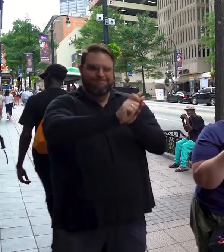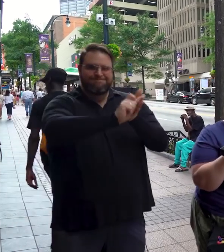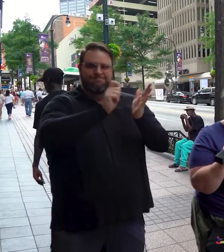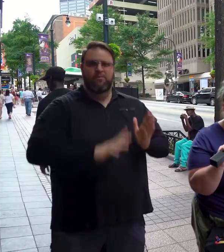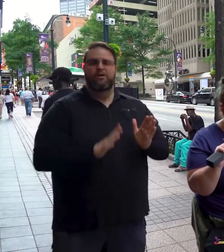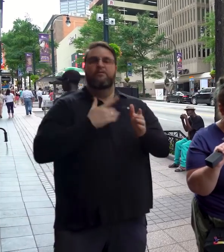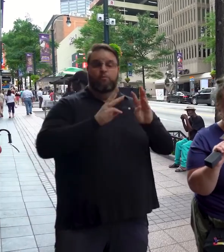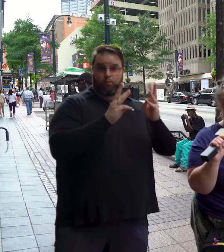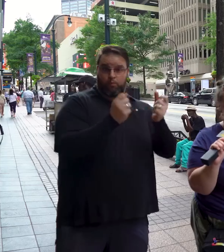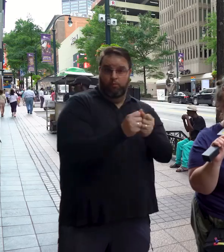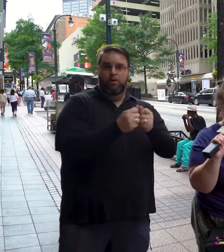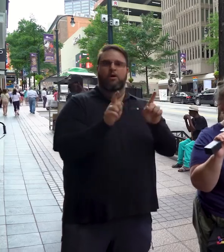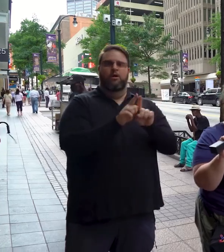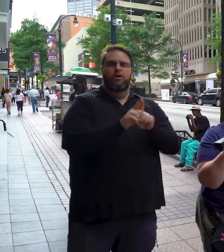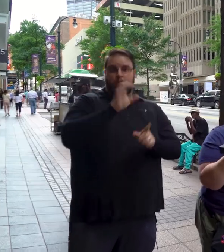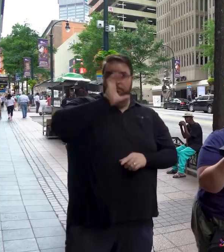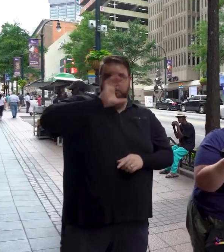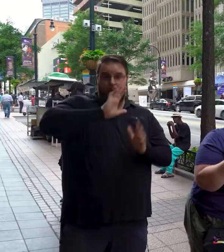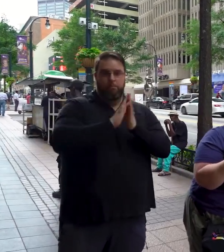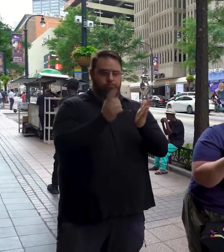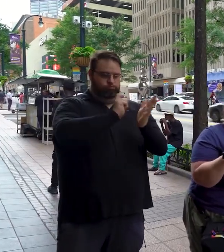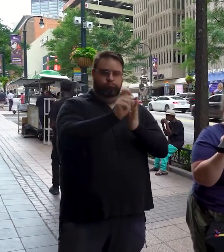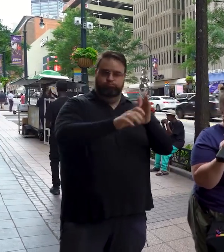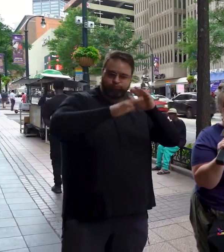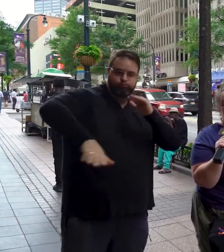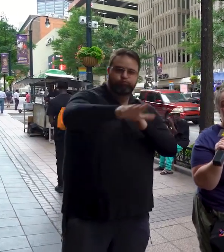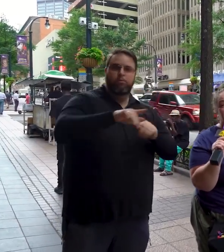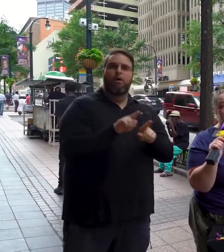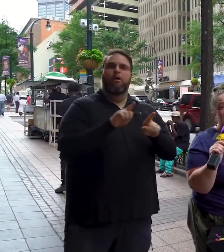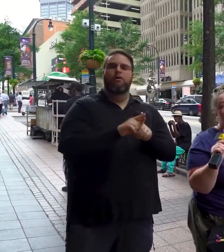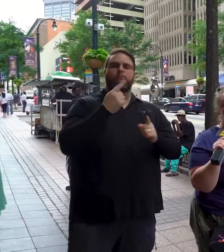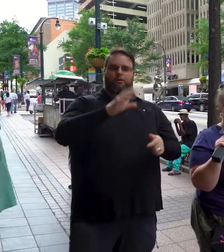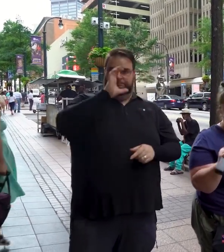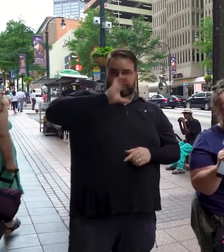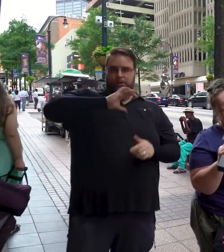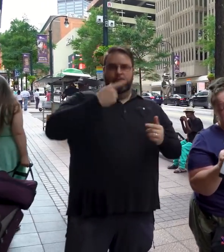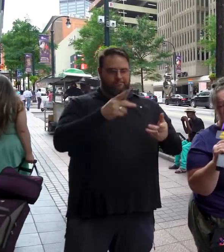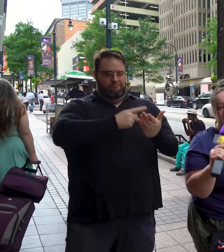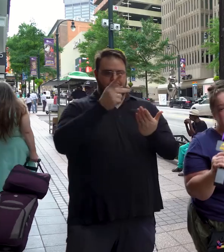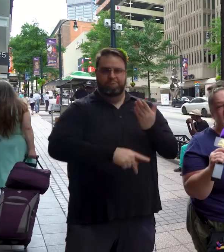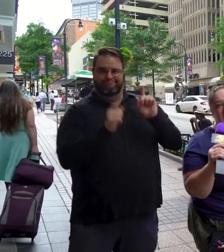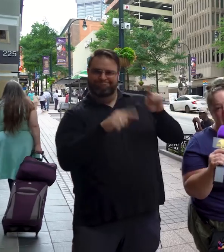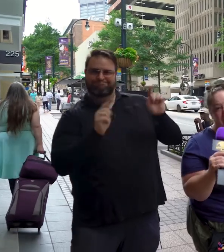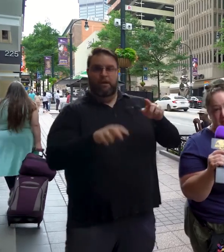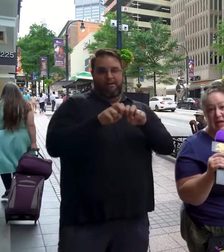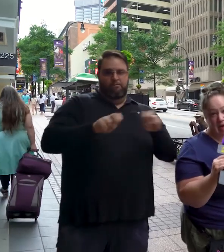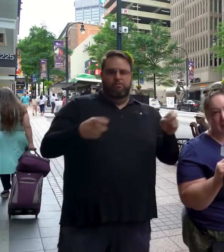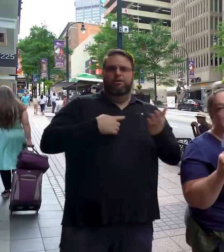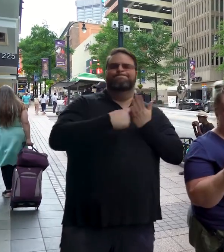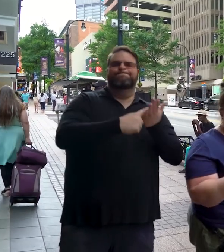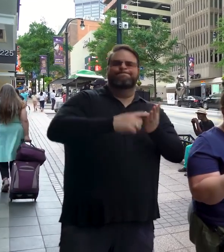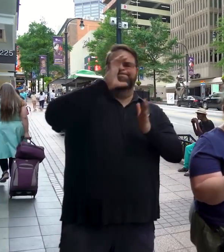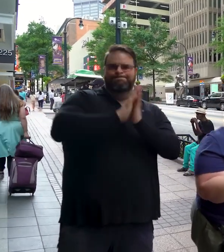find vendor workshops, the comic book artist alley, and the comic programming, so panels about things